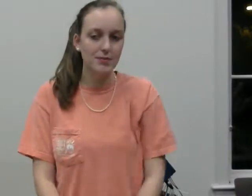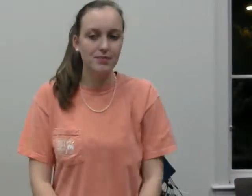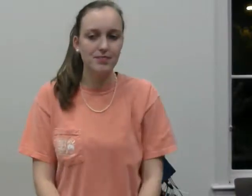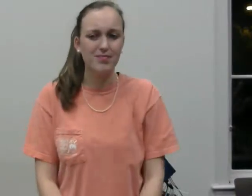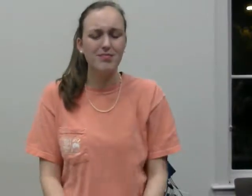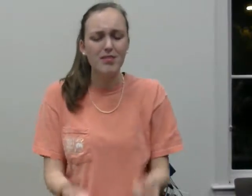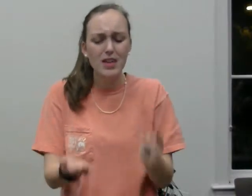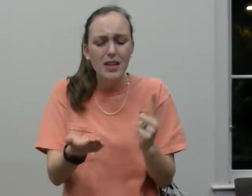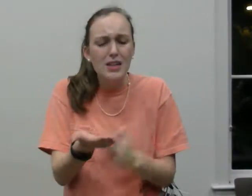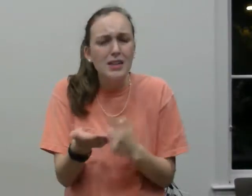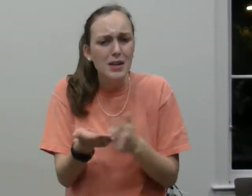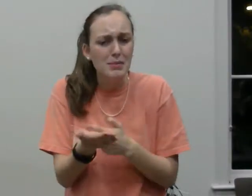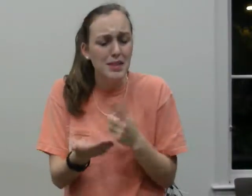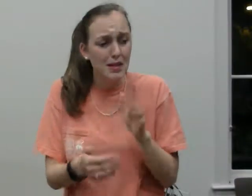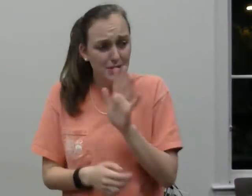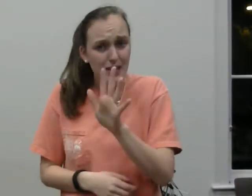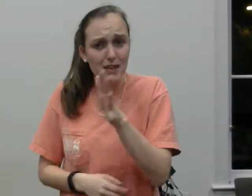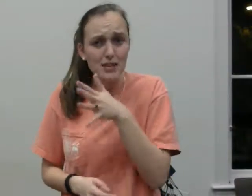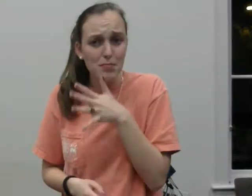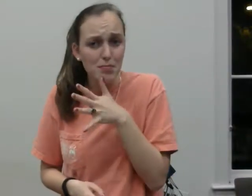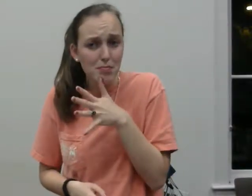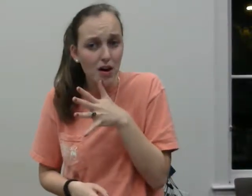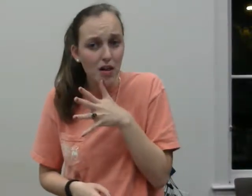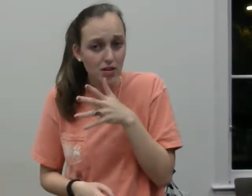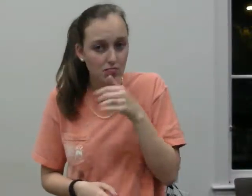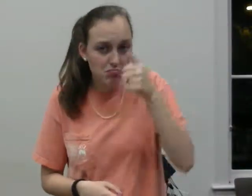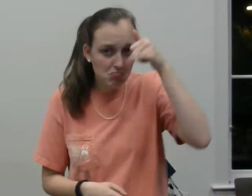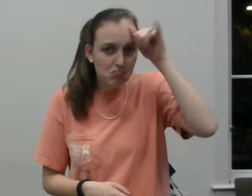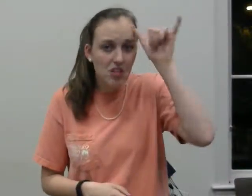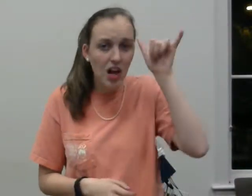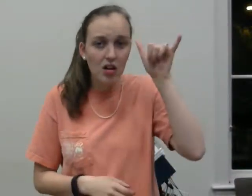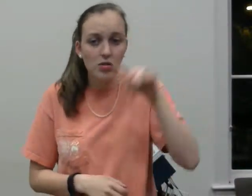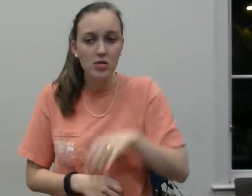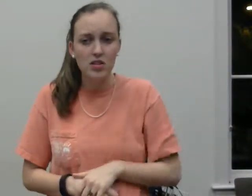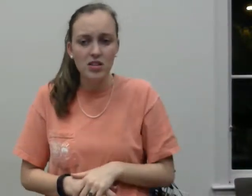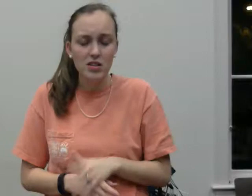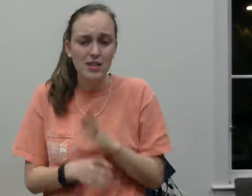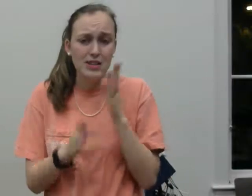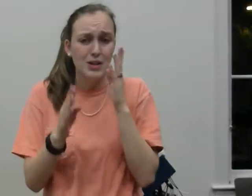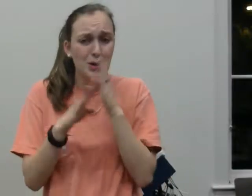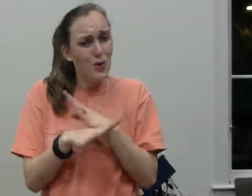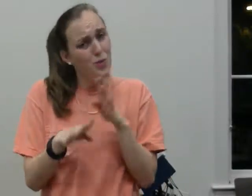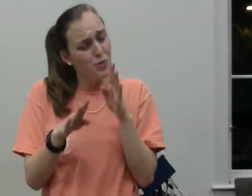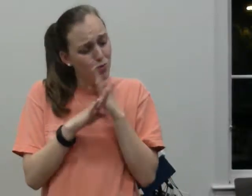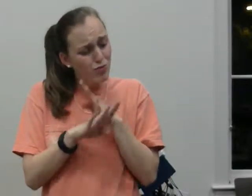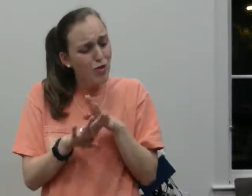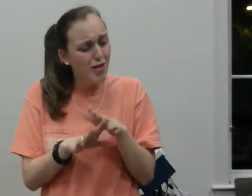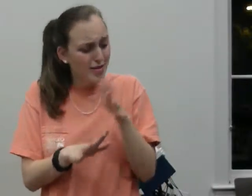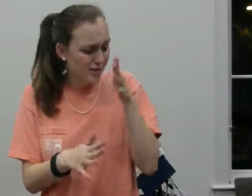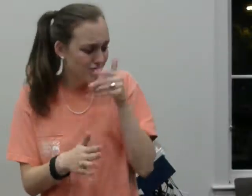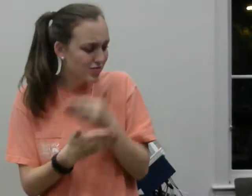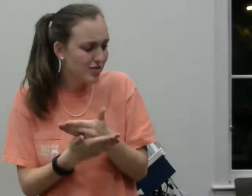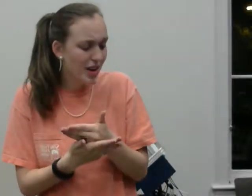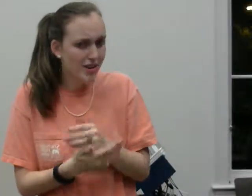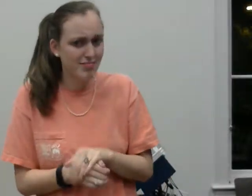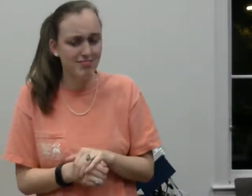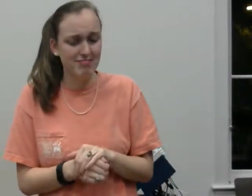Sometimes his mother, who was a cow, would worry about him. She was afraid he would be